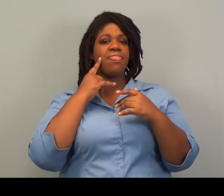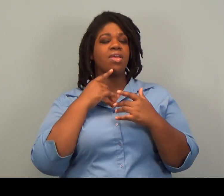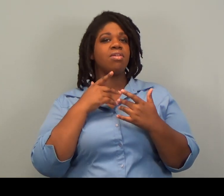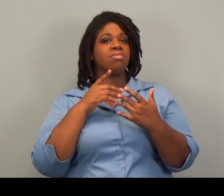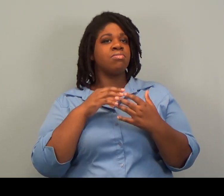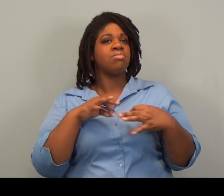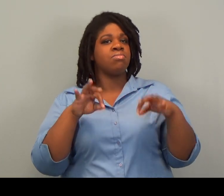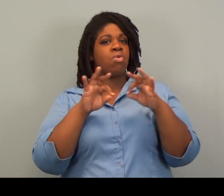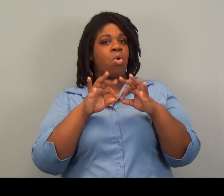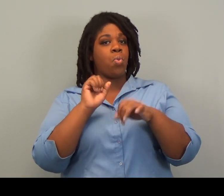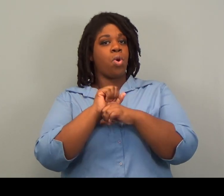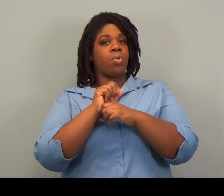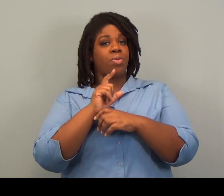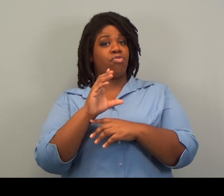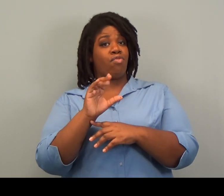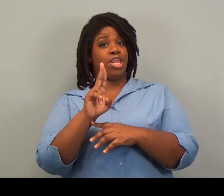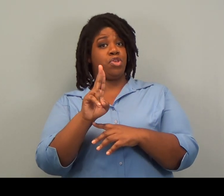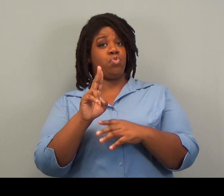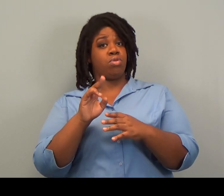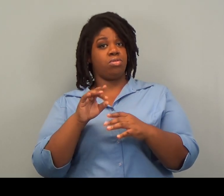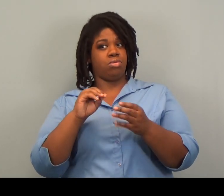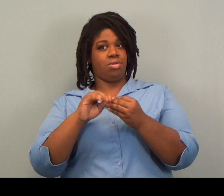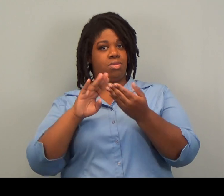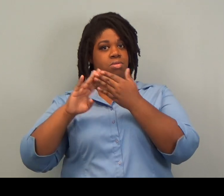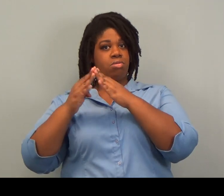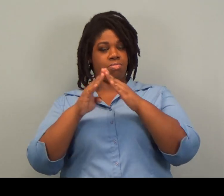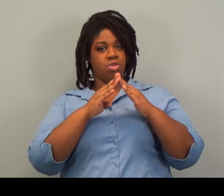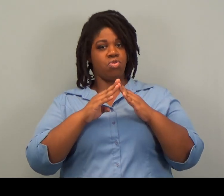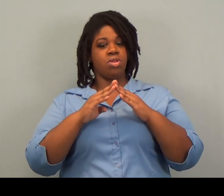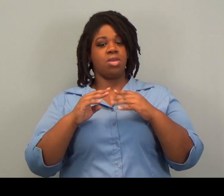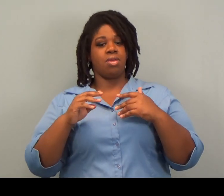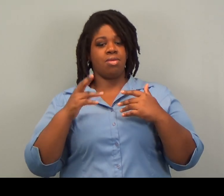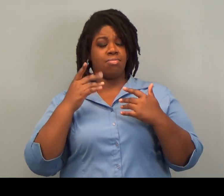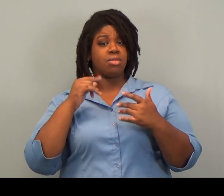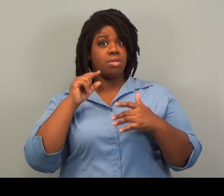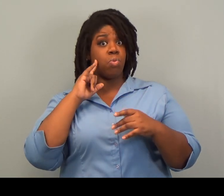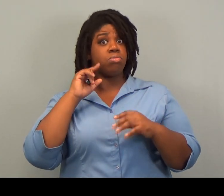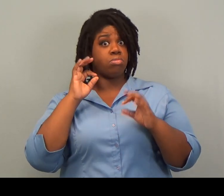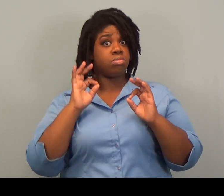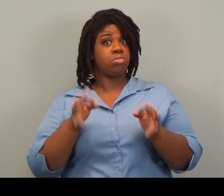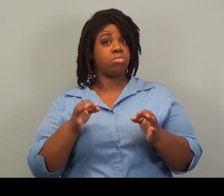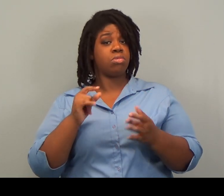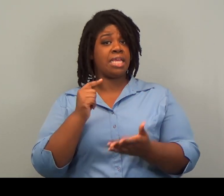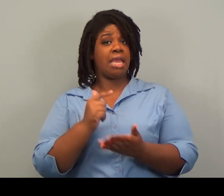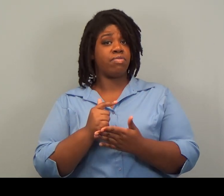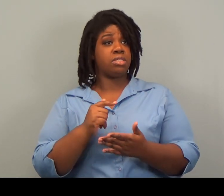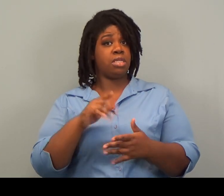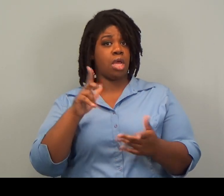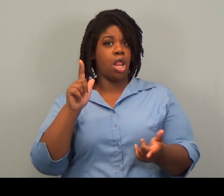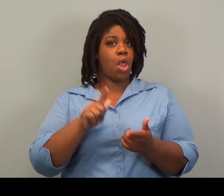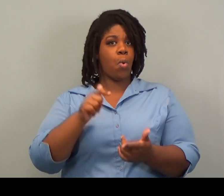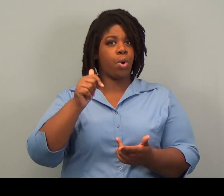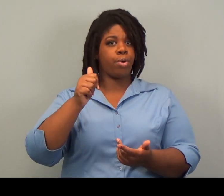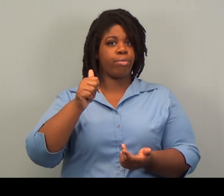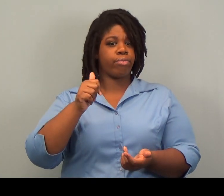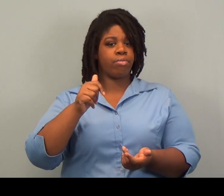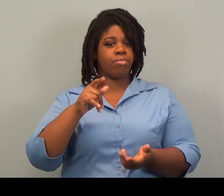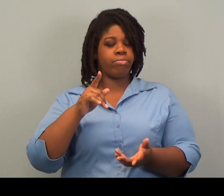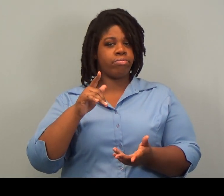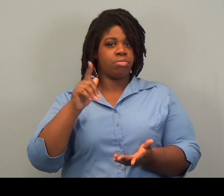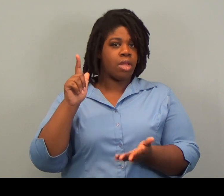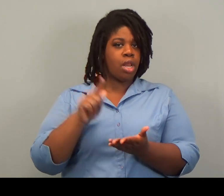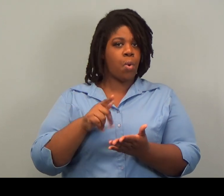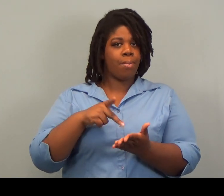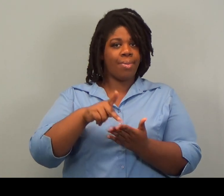unions in town is not only are they guaranteed a low interest loan, which makes a big difference over the life of the loan in terms